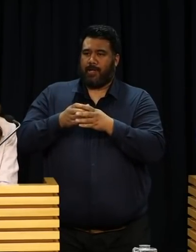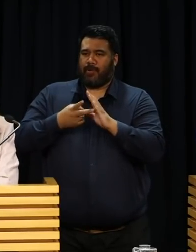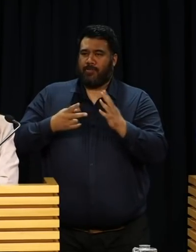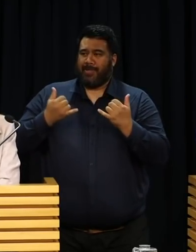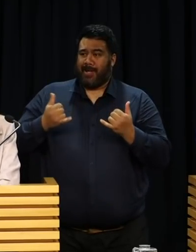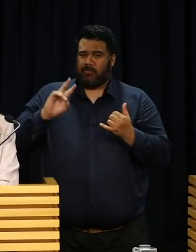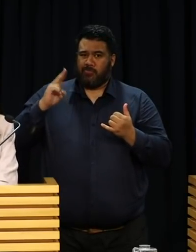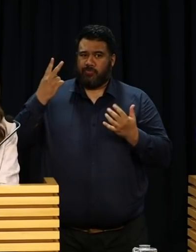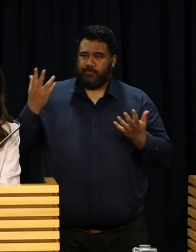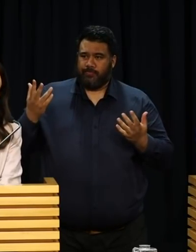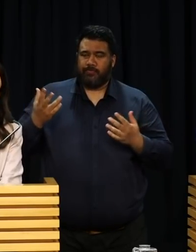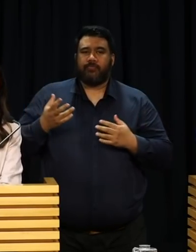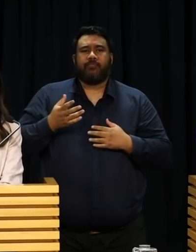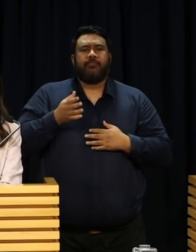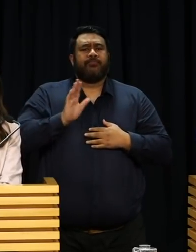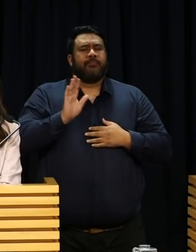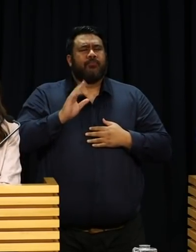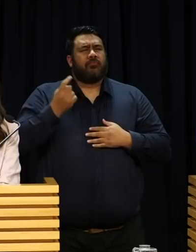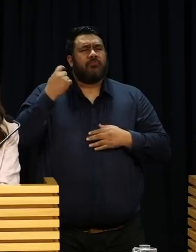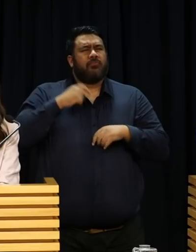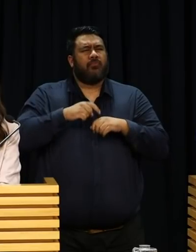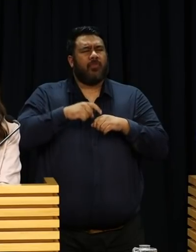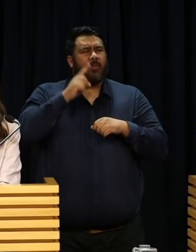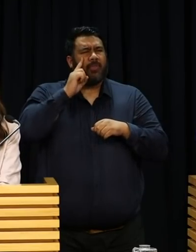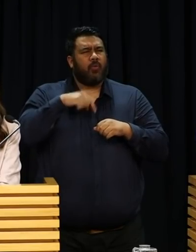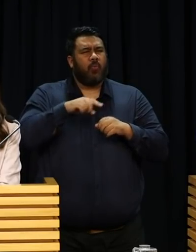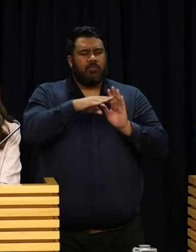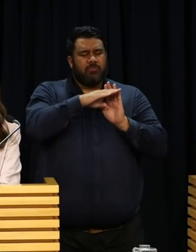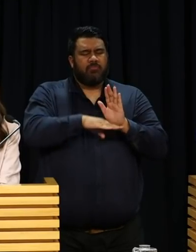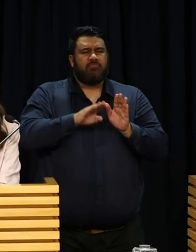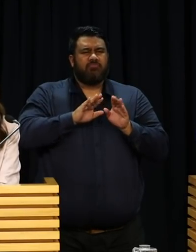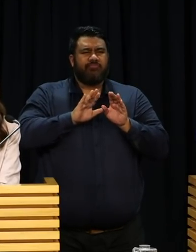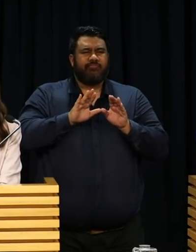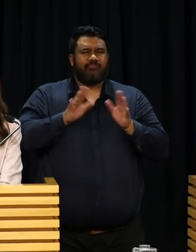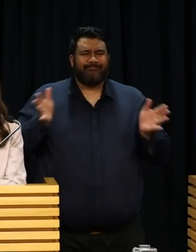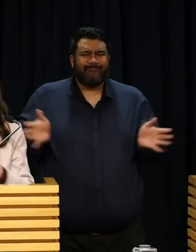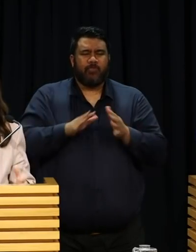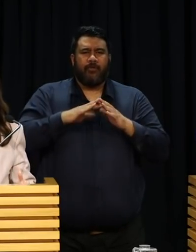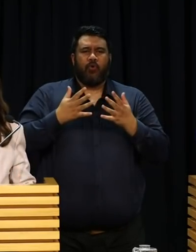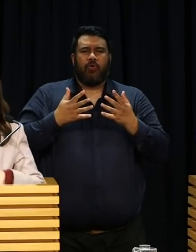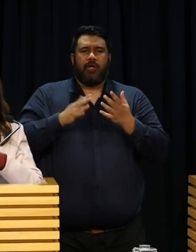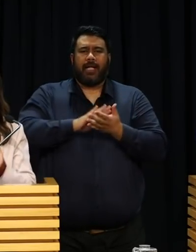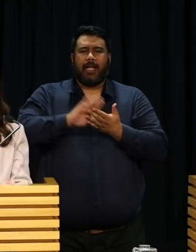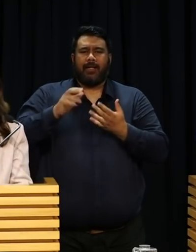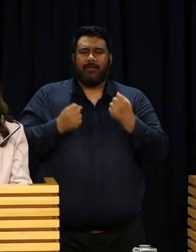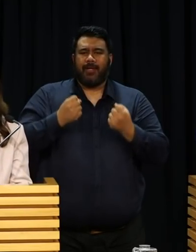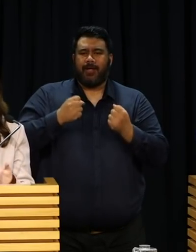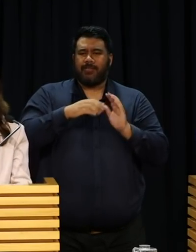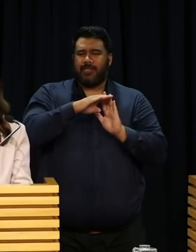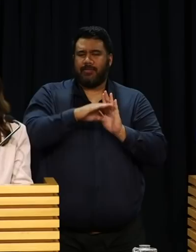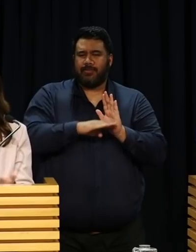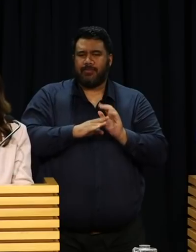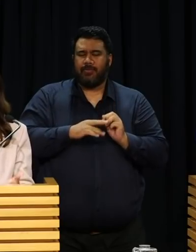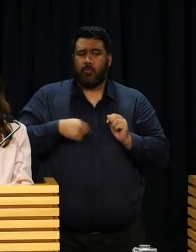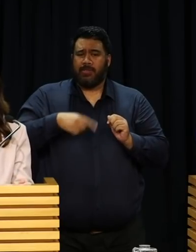recollection was the emphasis that we put on clean car standards. So we did not go to we were very clear that we